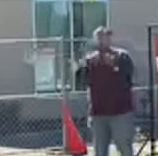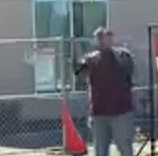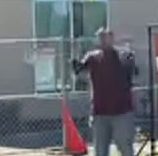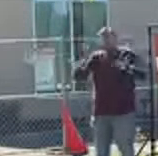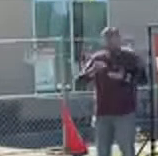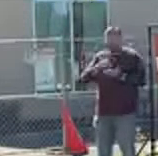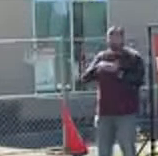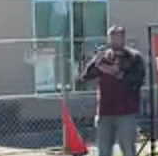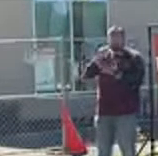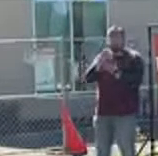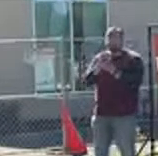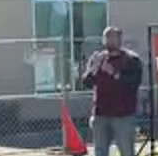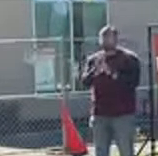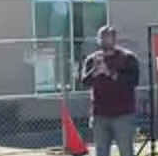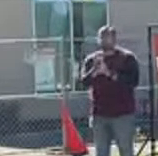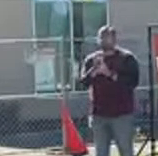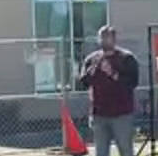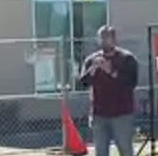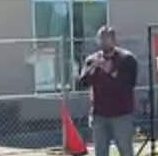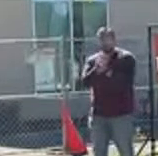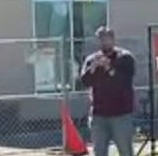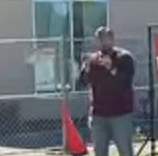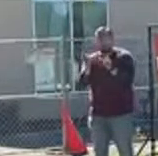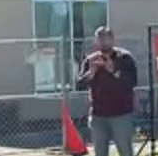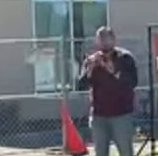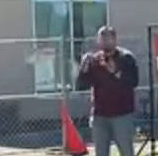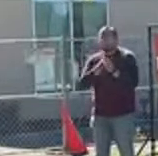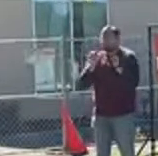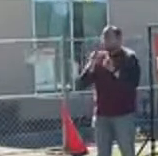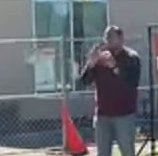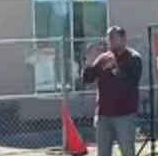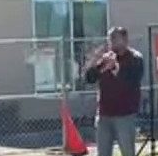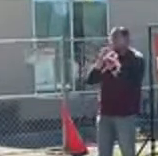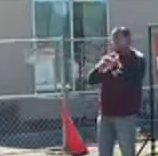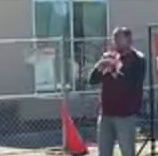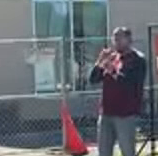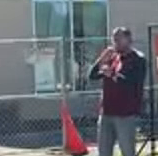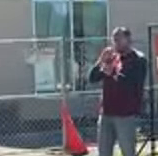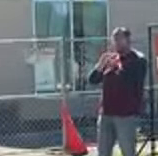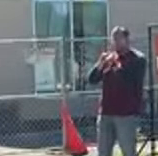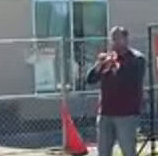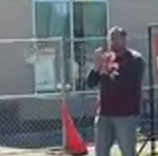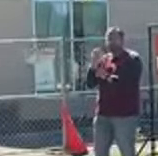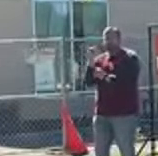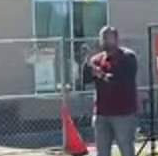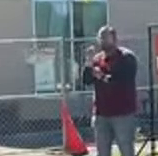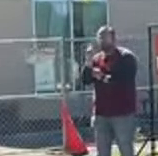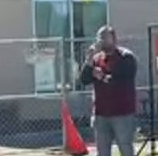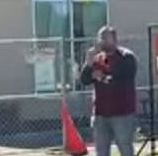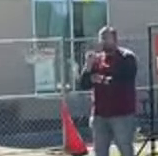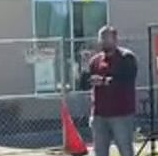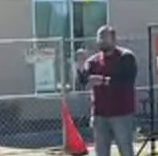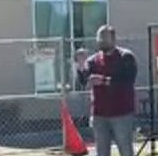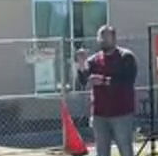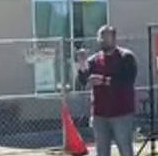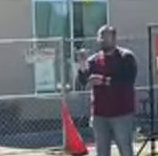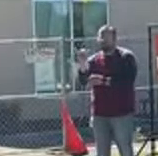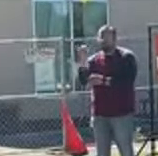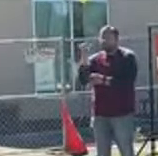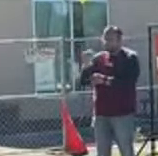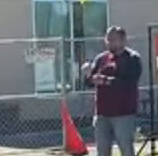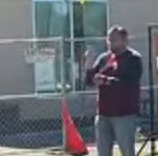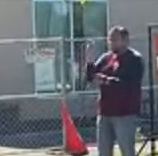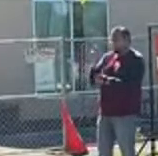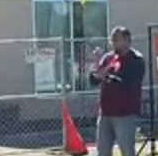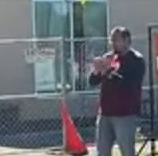environment. It's a safe place so that way we can teach our kids to fish for a lifetime. This bond is a huge